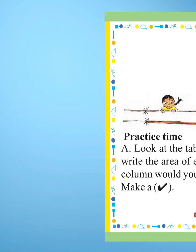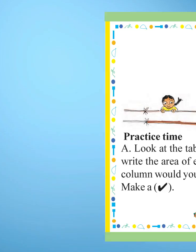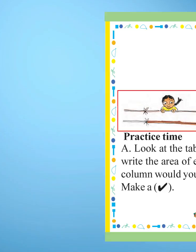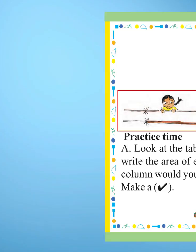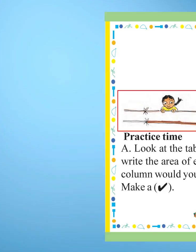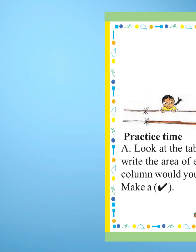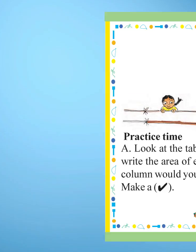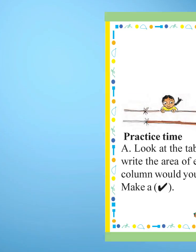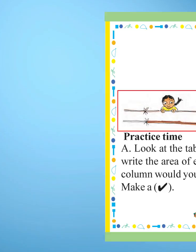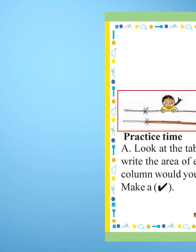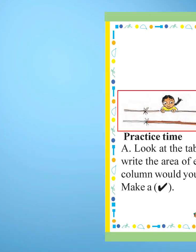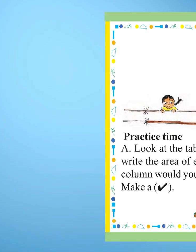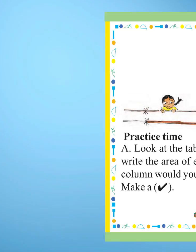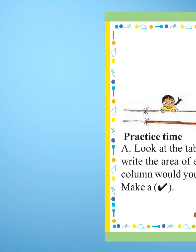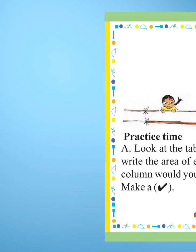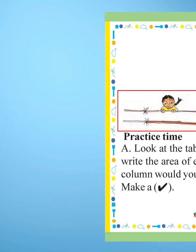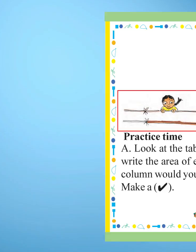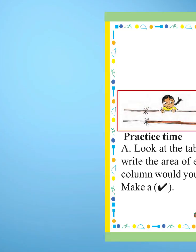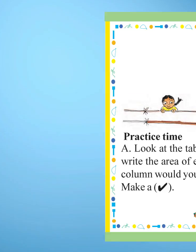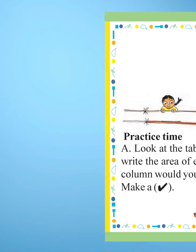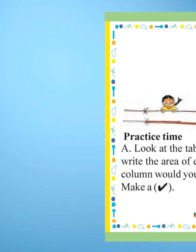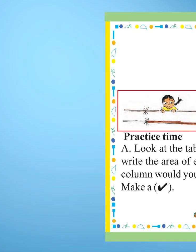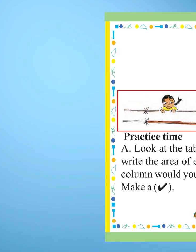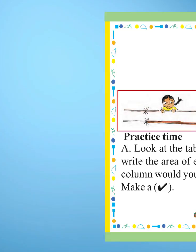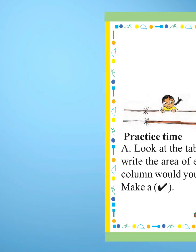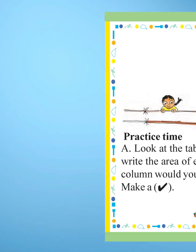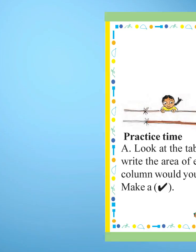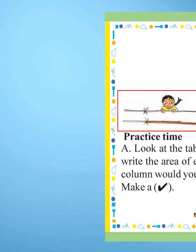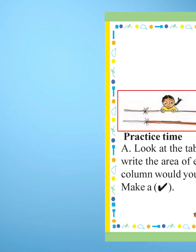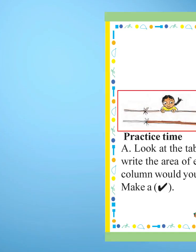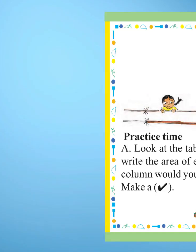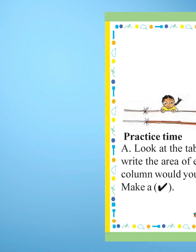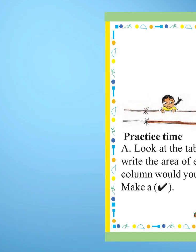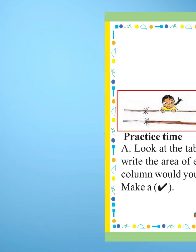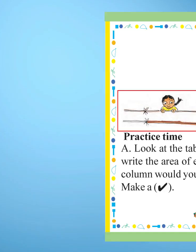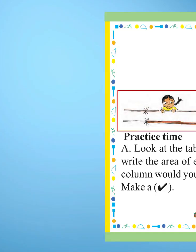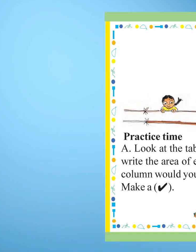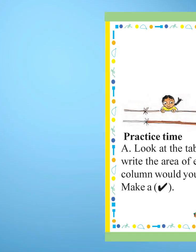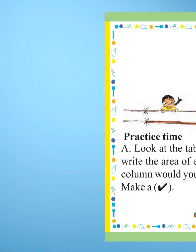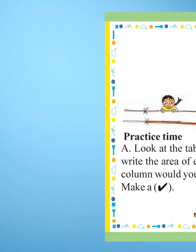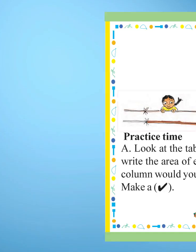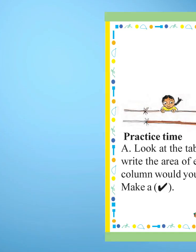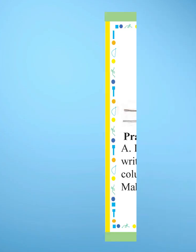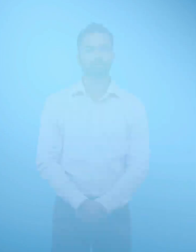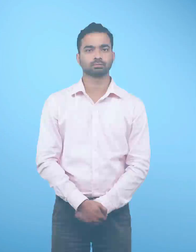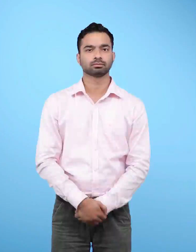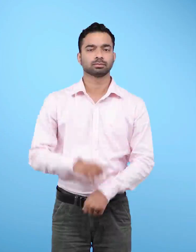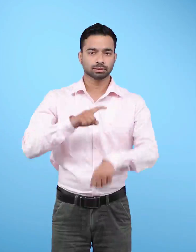And below this question, we see all the 3 kids holding their fencing wires.